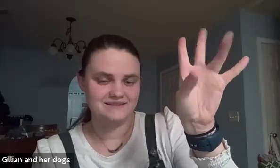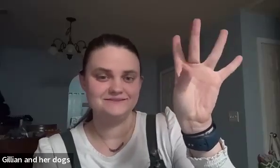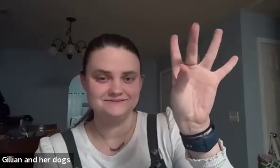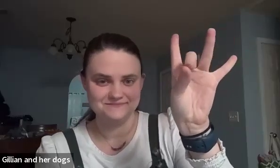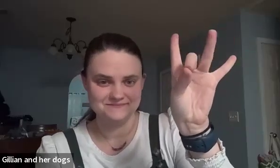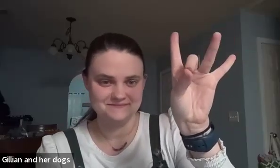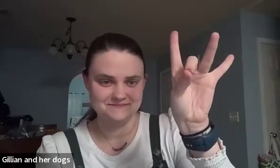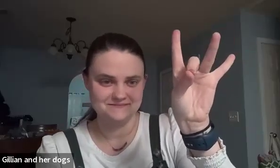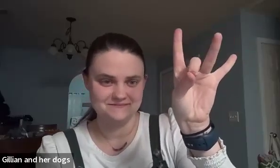8,